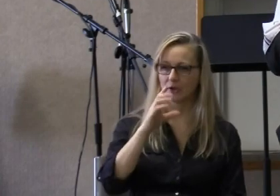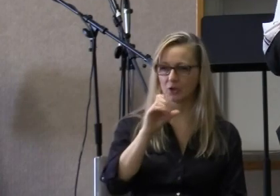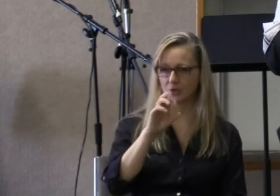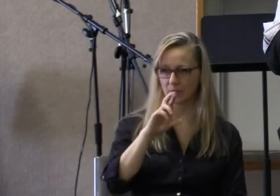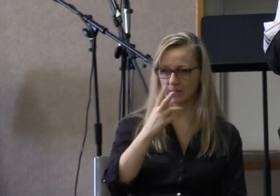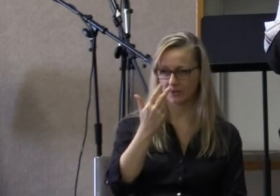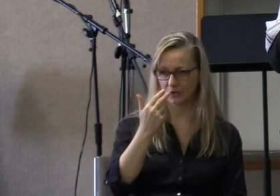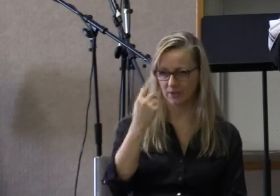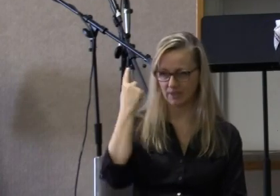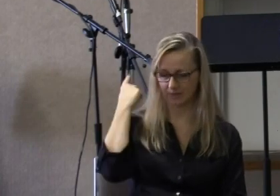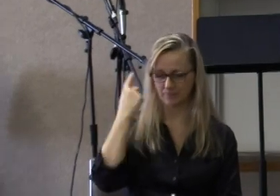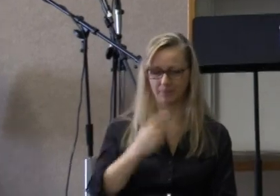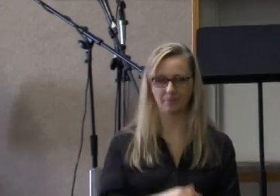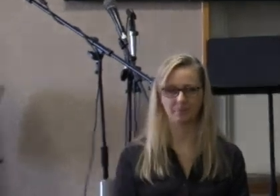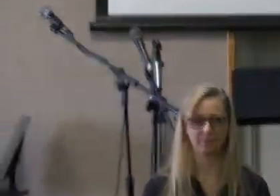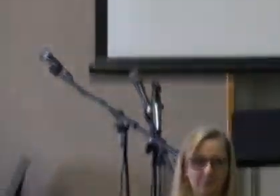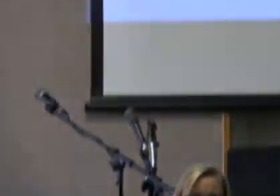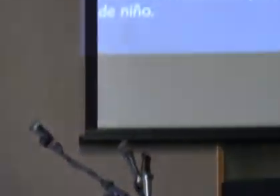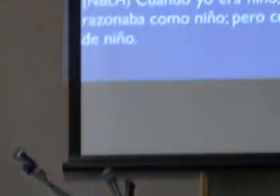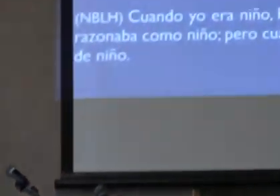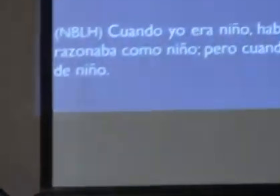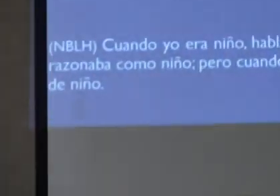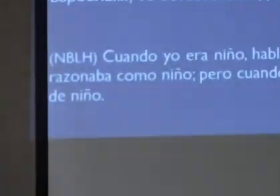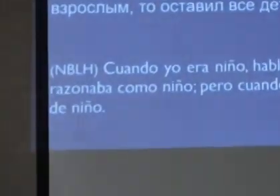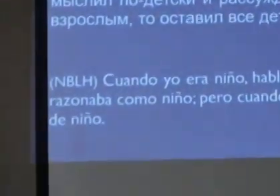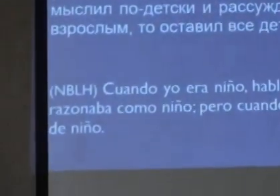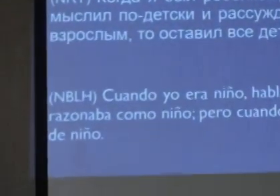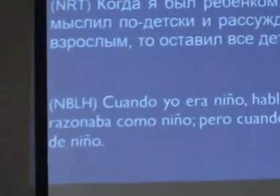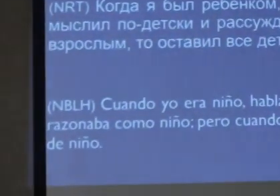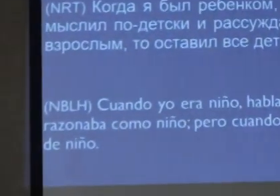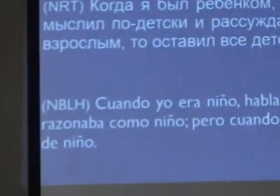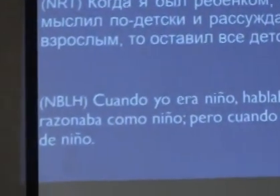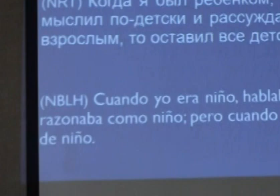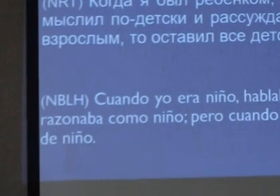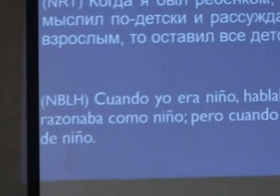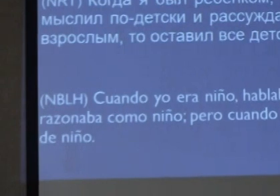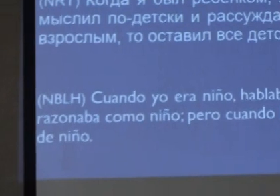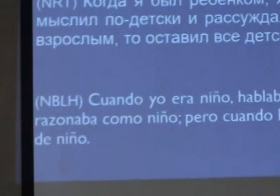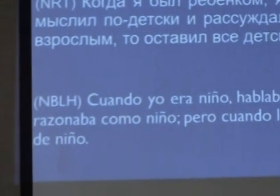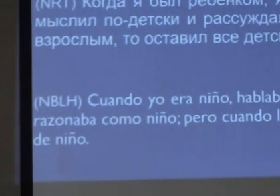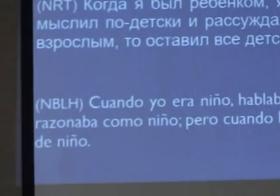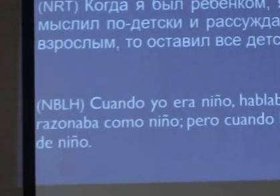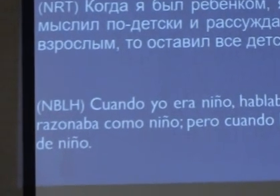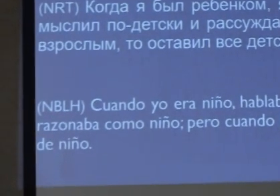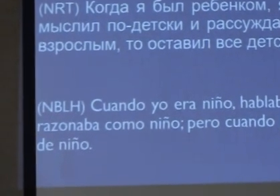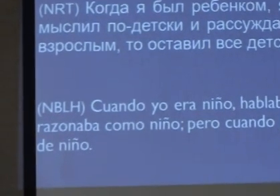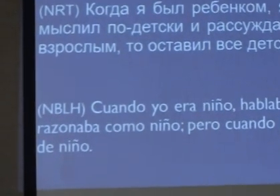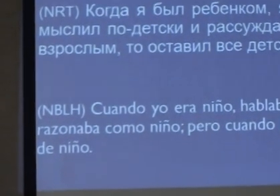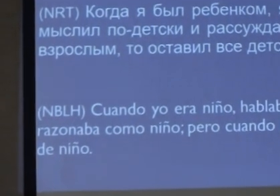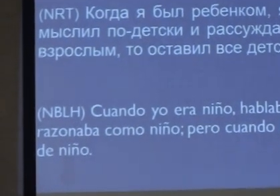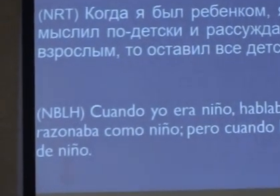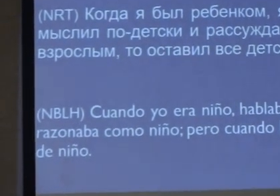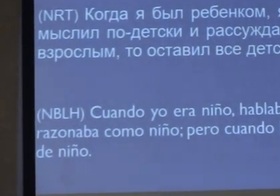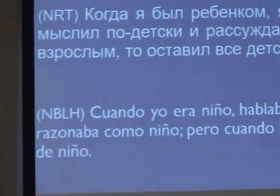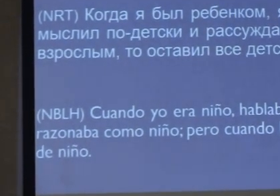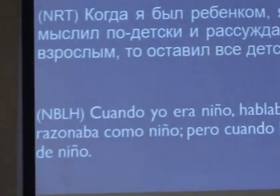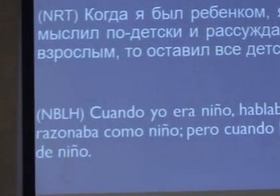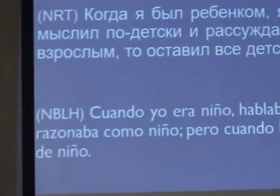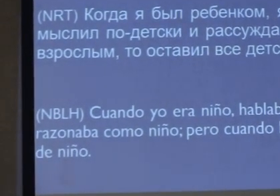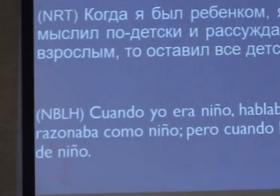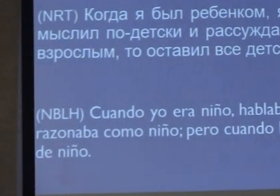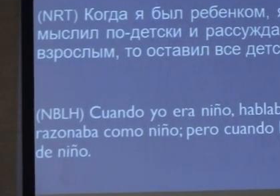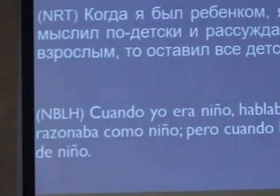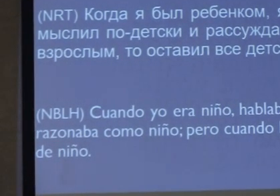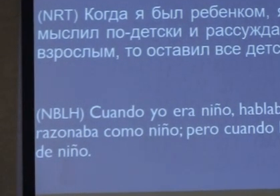Corinthians 13, verse 11 says, "When I was a child, I spoke like a child, I thought like a child, I reasoned like a